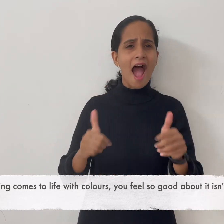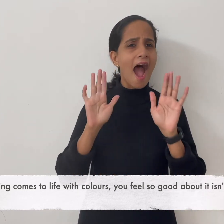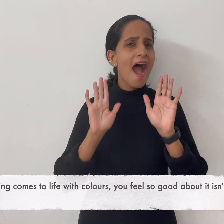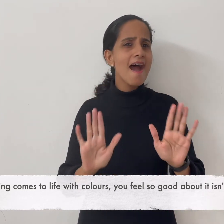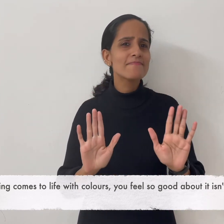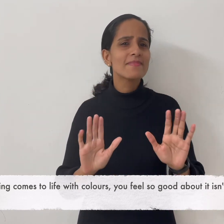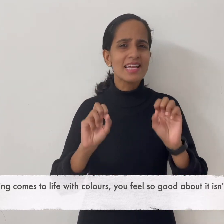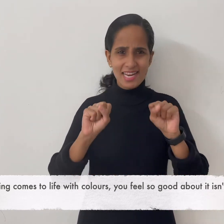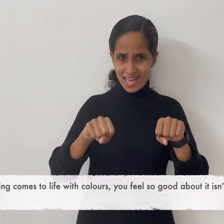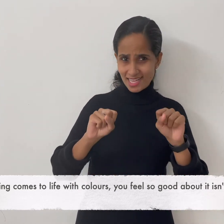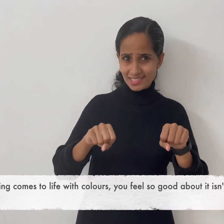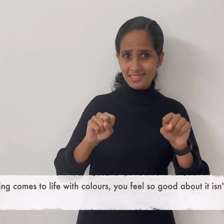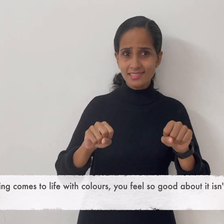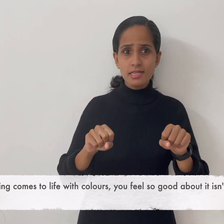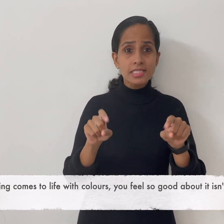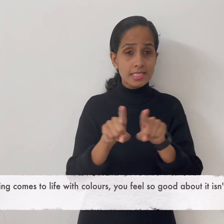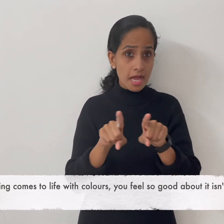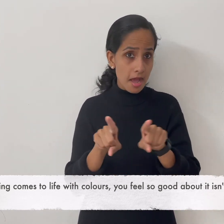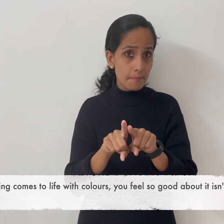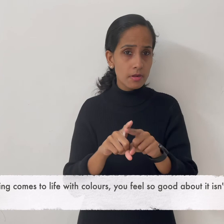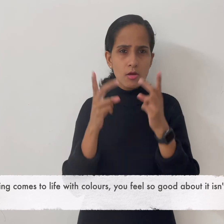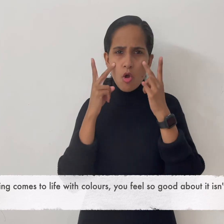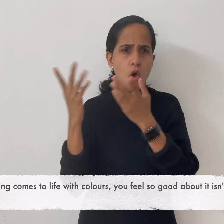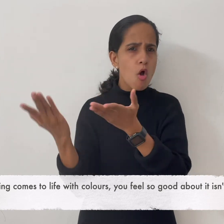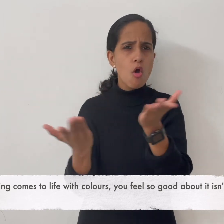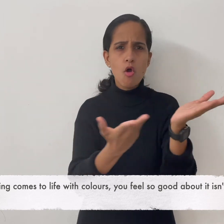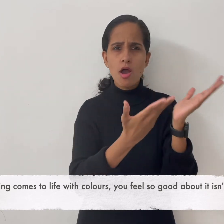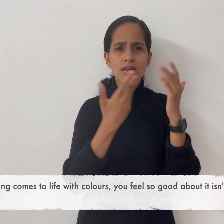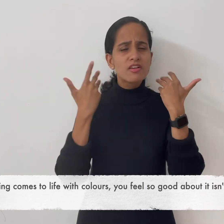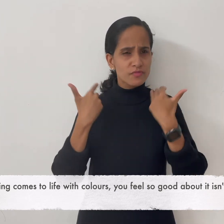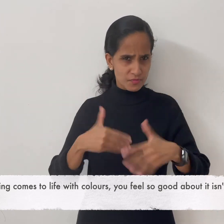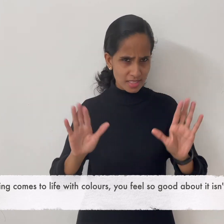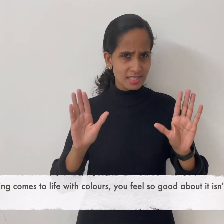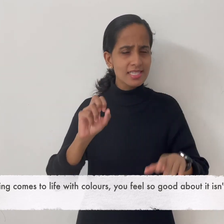You feel so good about it, isn't it?